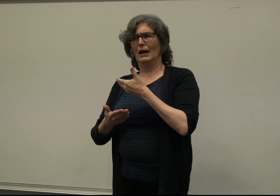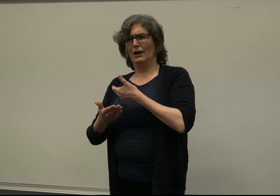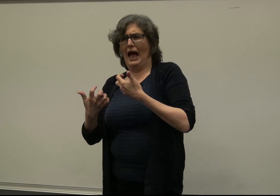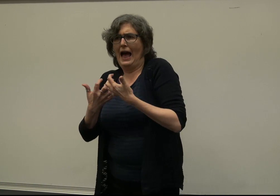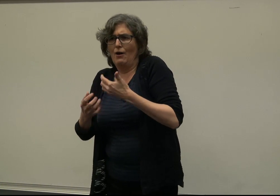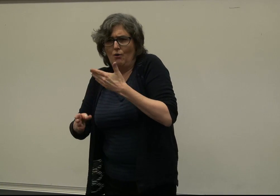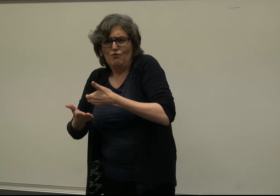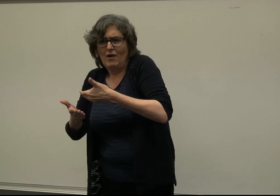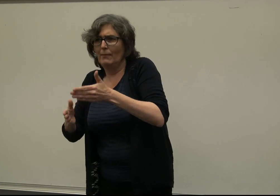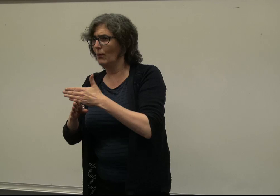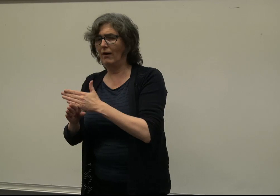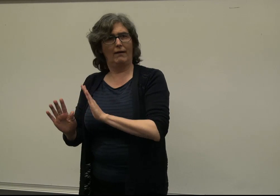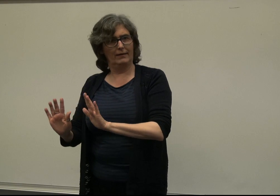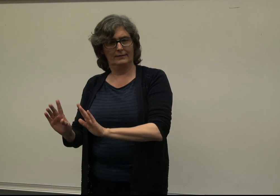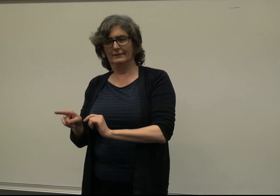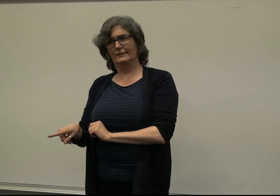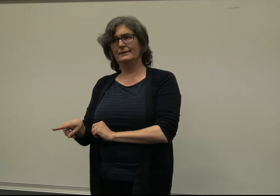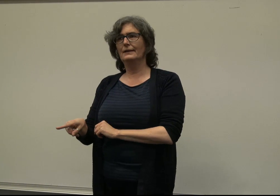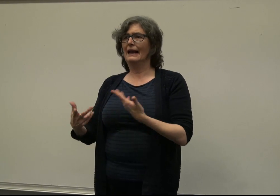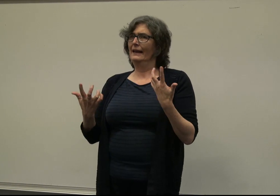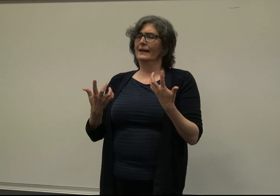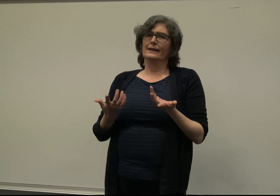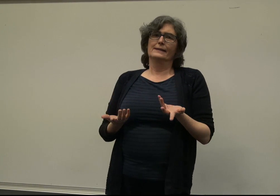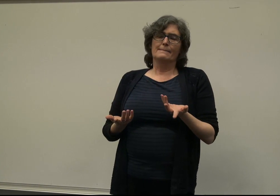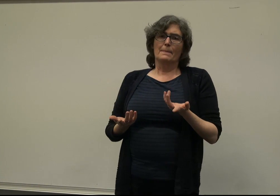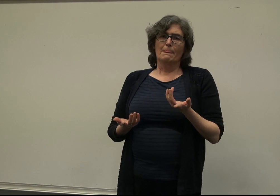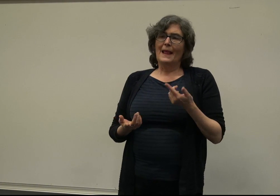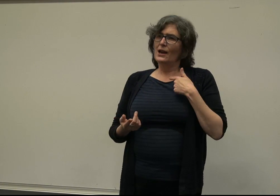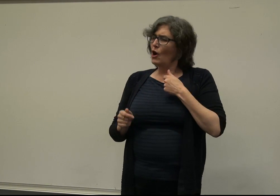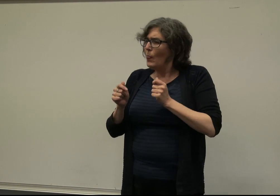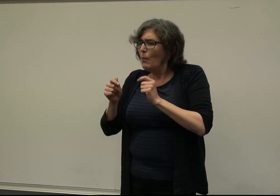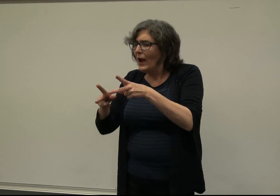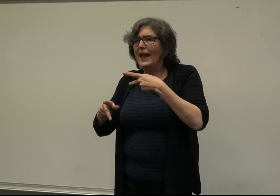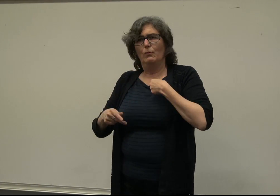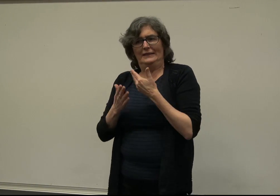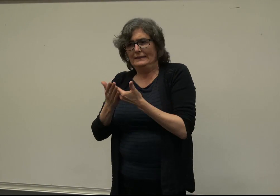adults study a language in a classroom, for example. I'm